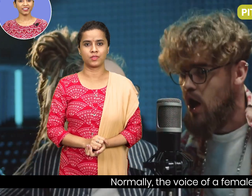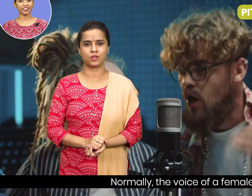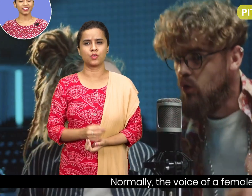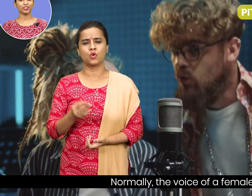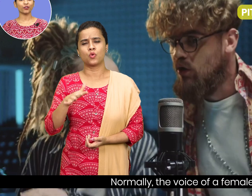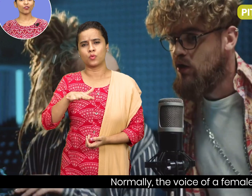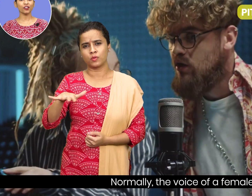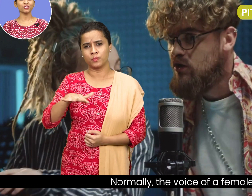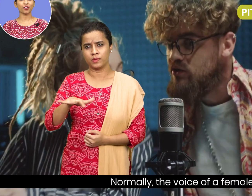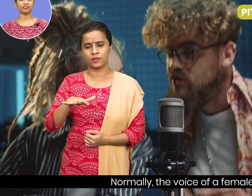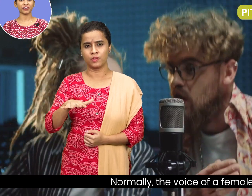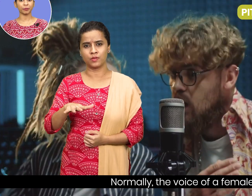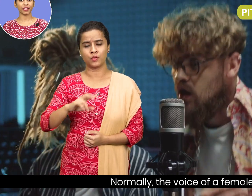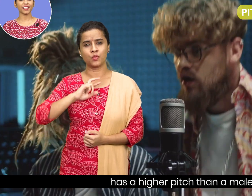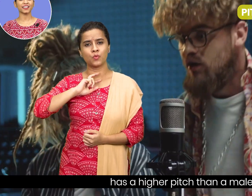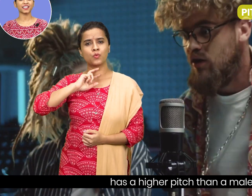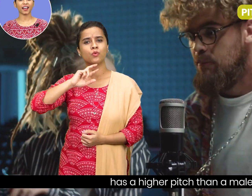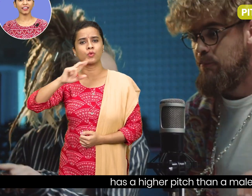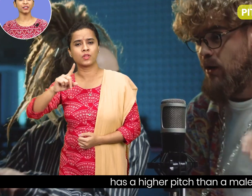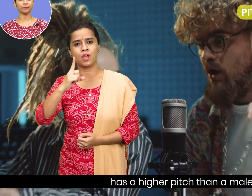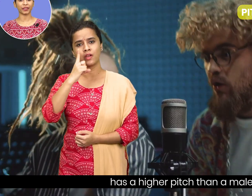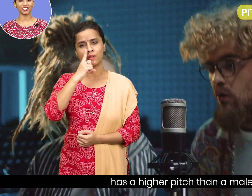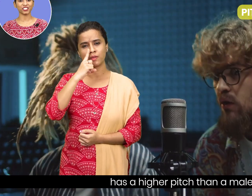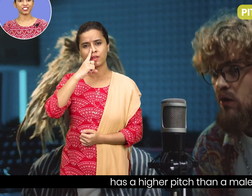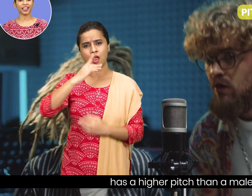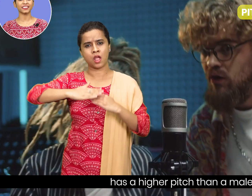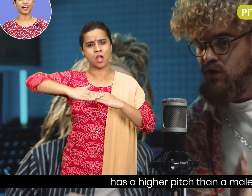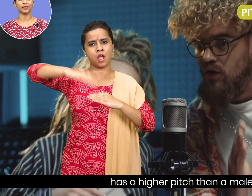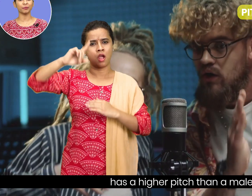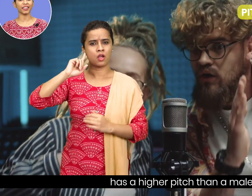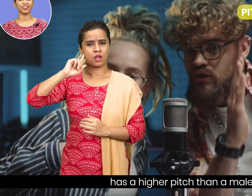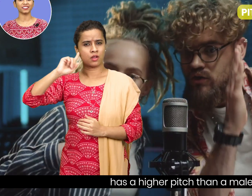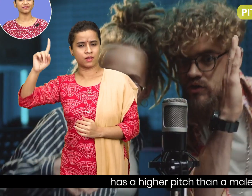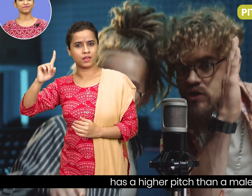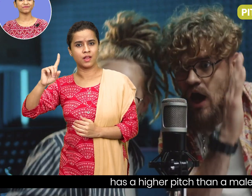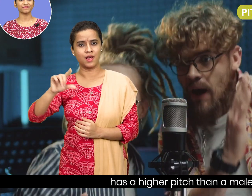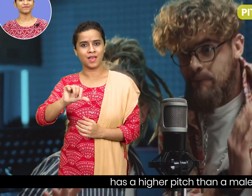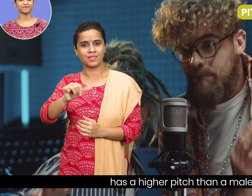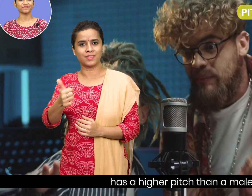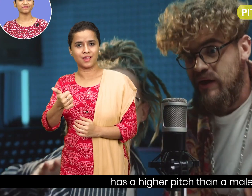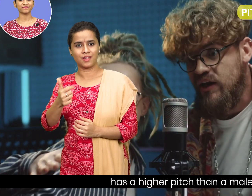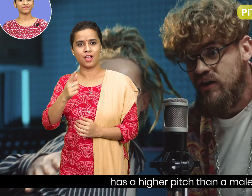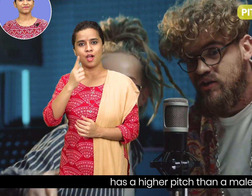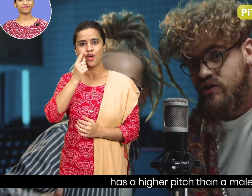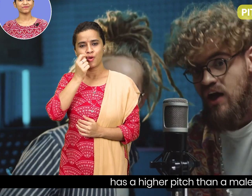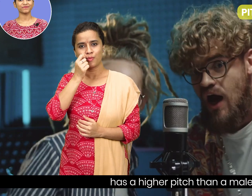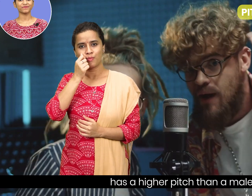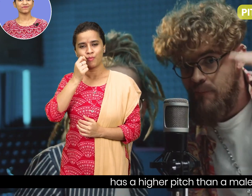Normally, the voice of female has a higher pitch than a male.